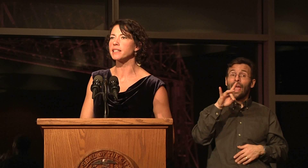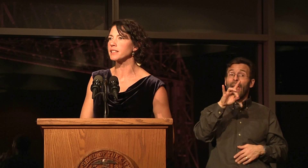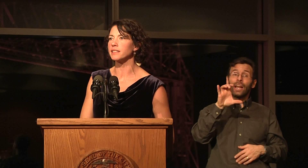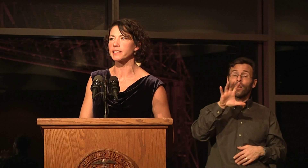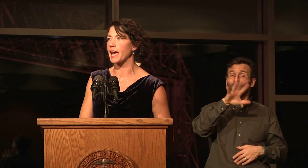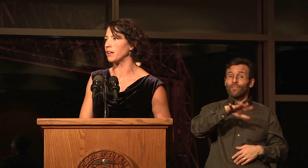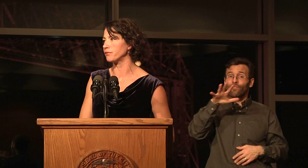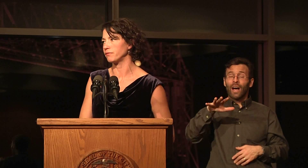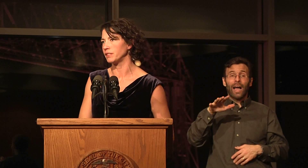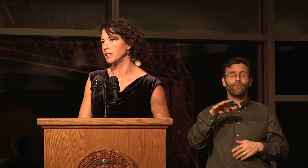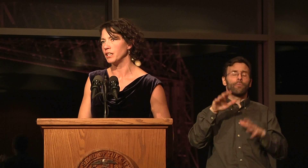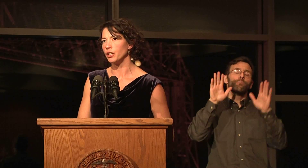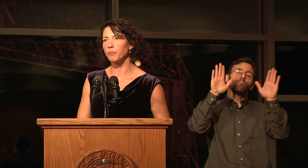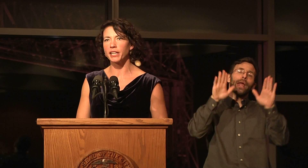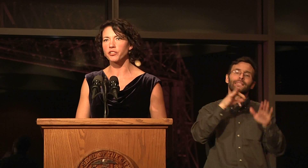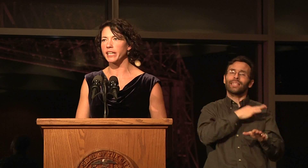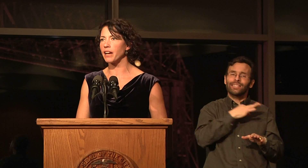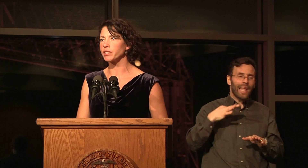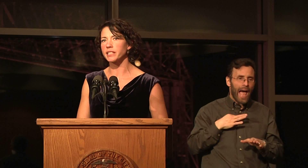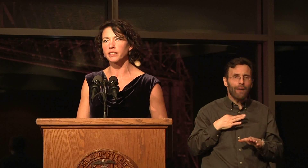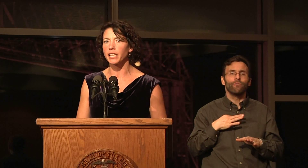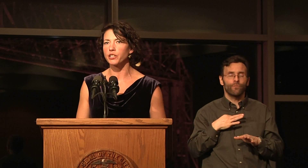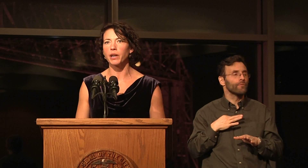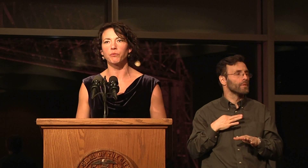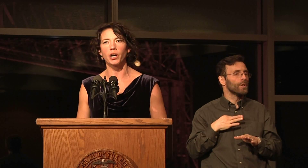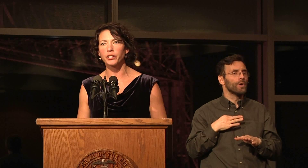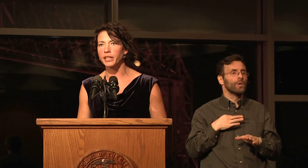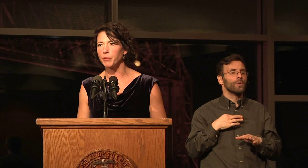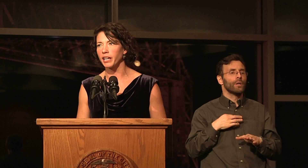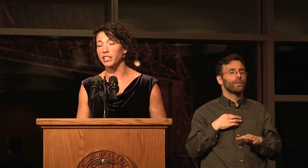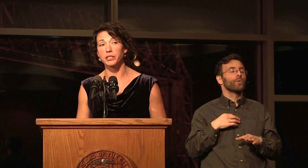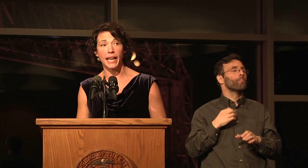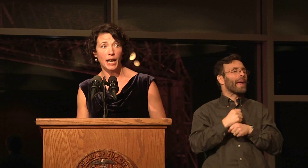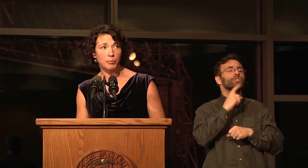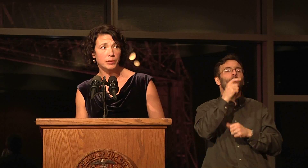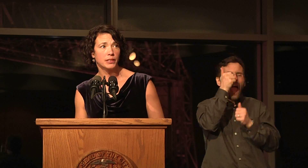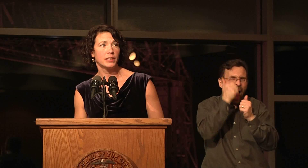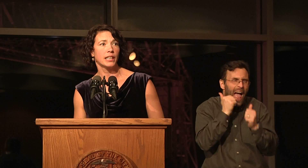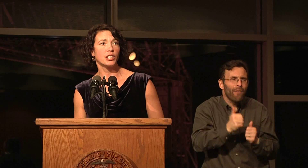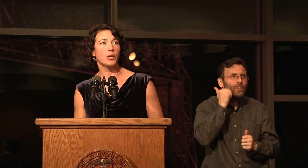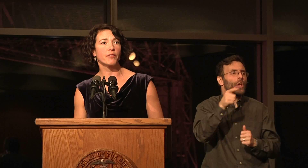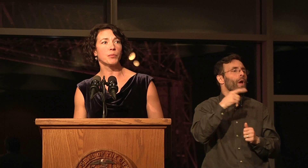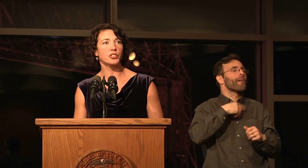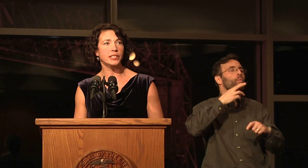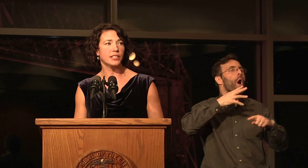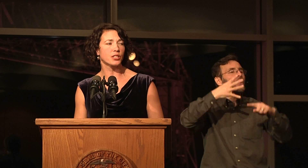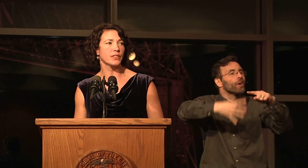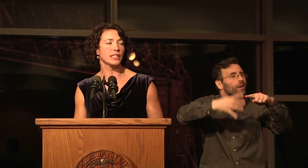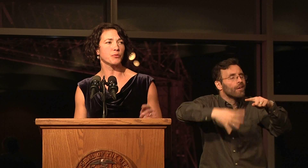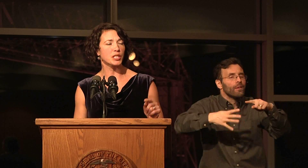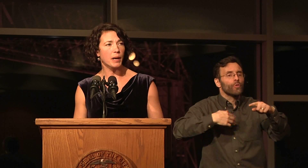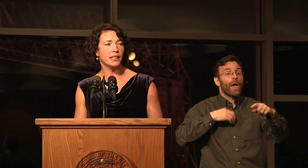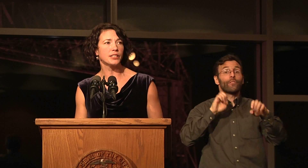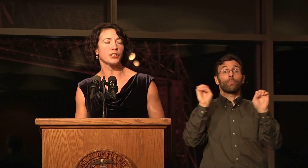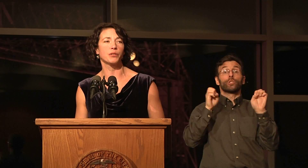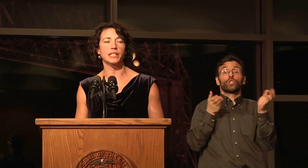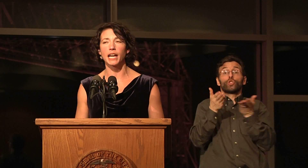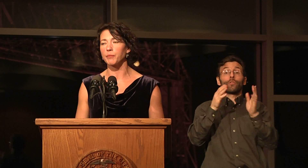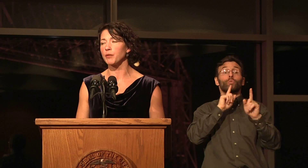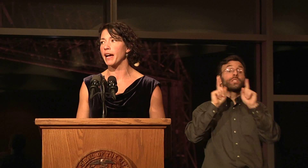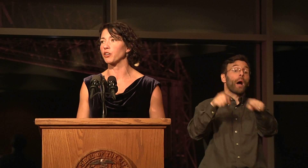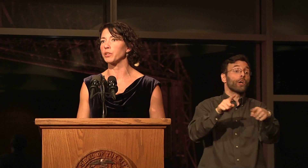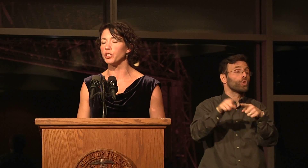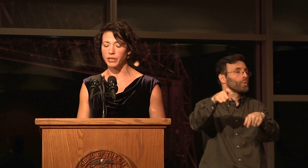855 amazing staff who make sure that every single day you have water coming out of your tap and you have emergency services responding to you